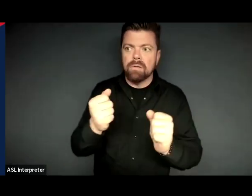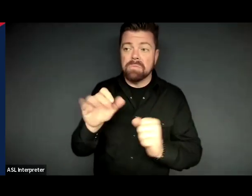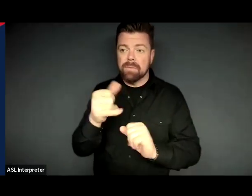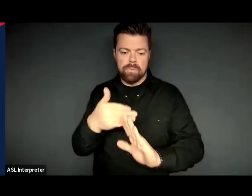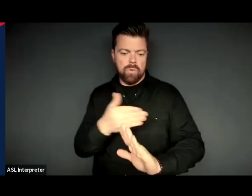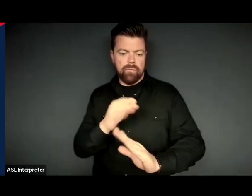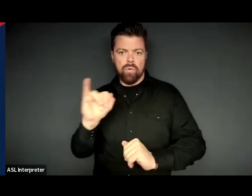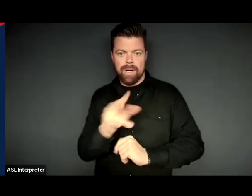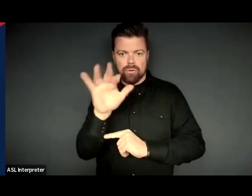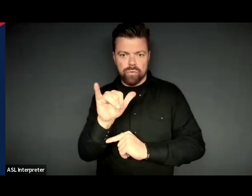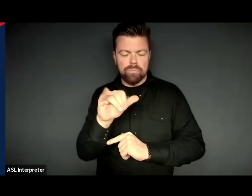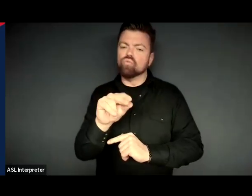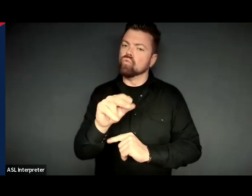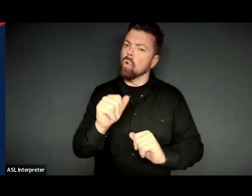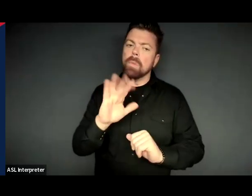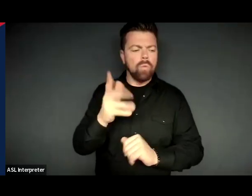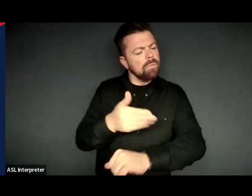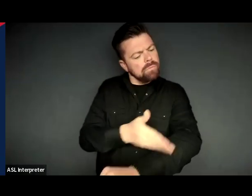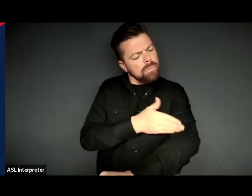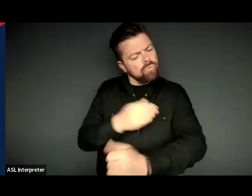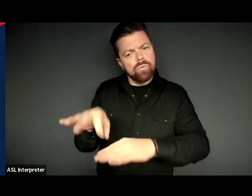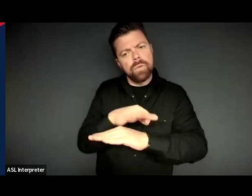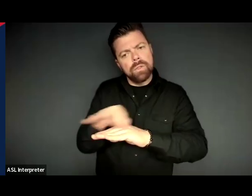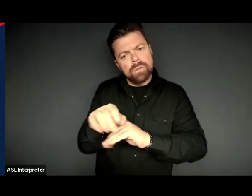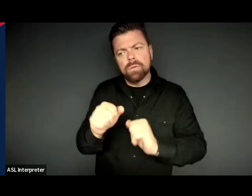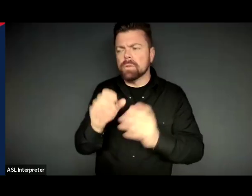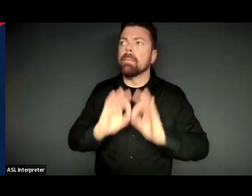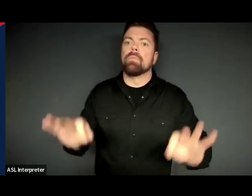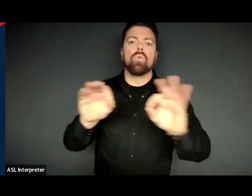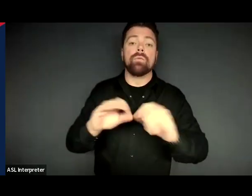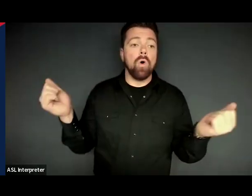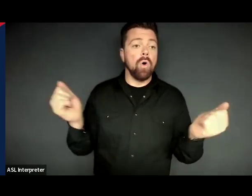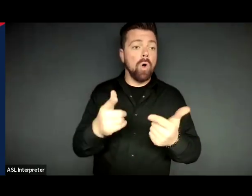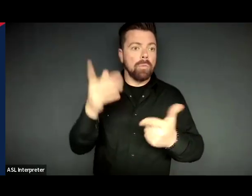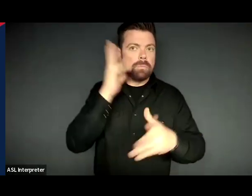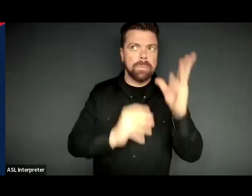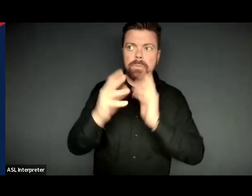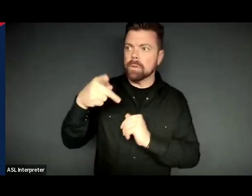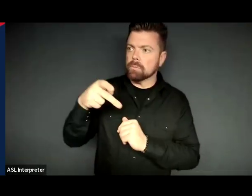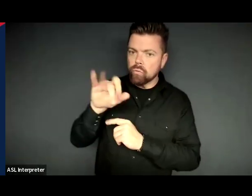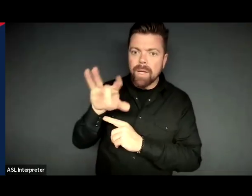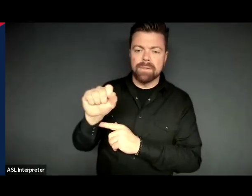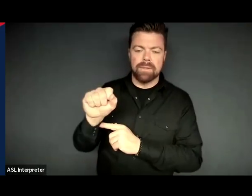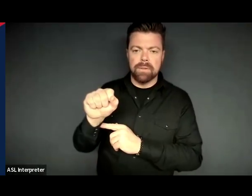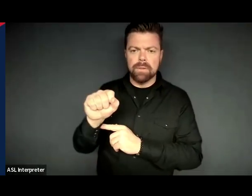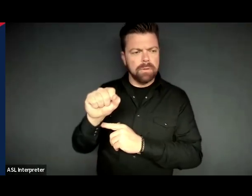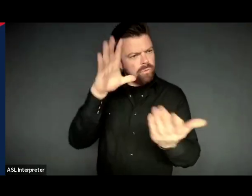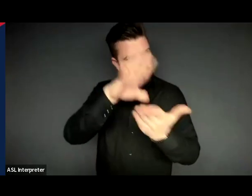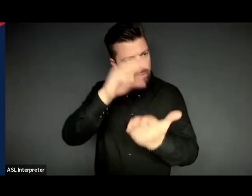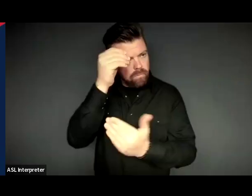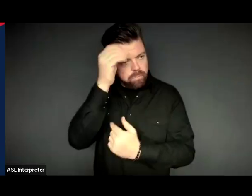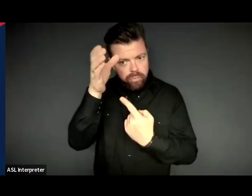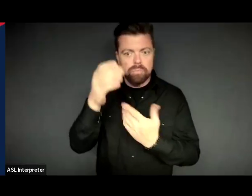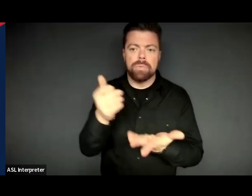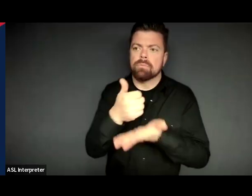to improve your function. Now, it's important for everybody with paralysis to learn about these things because as this helps one person with